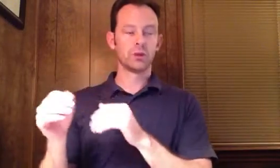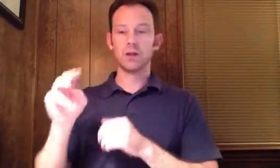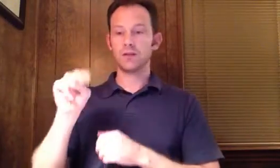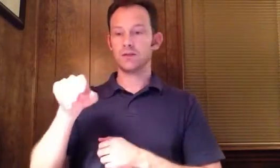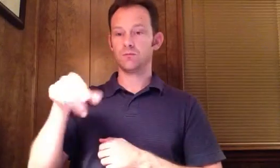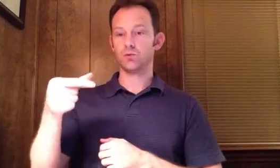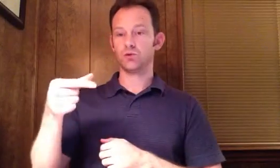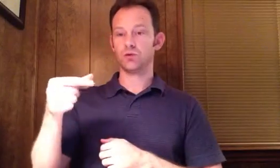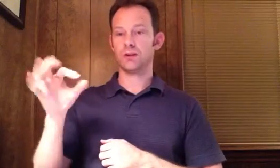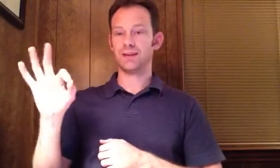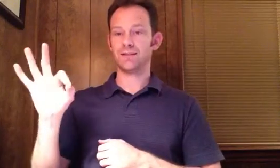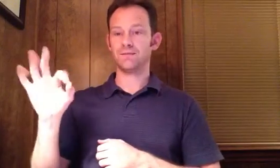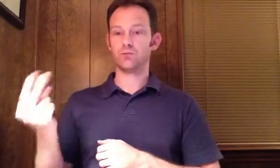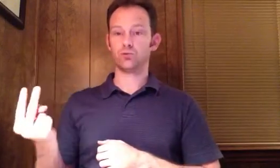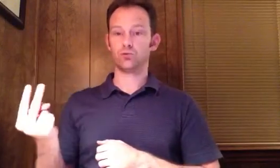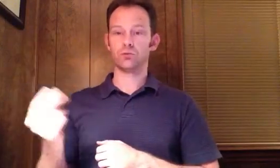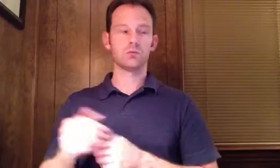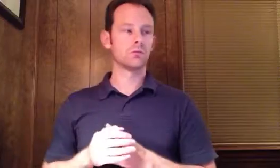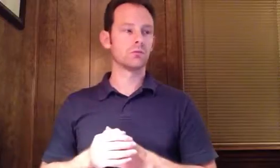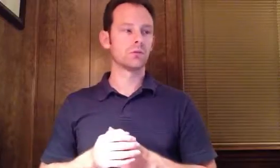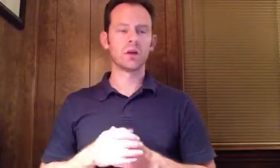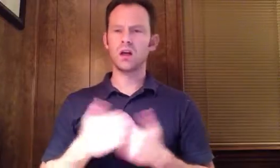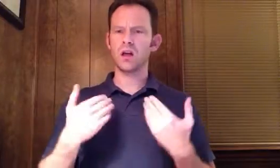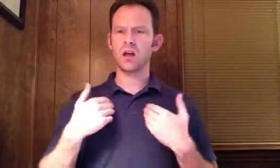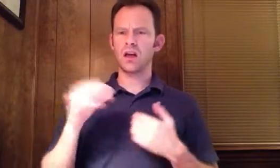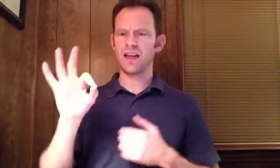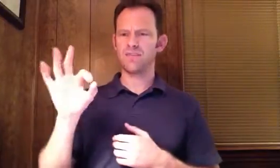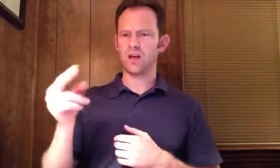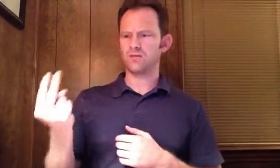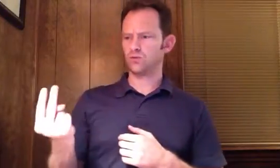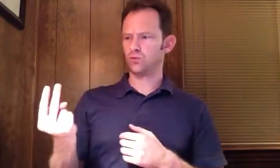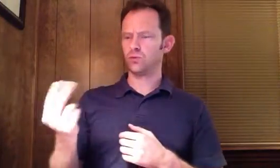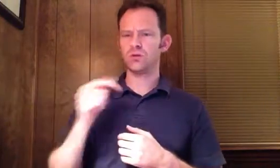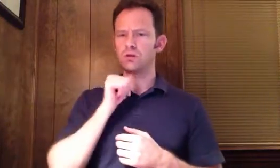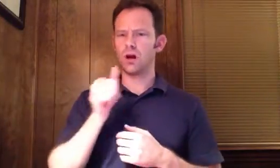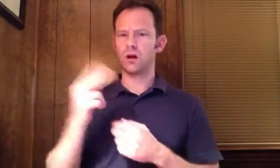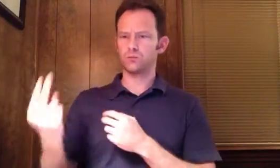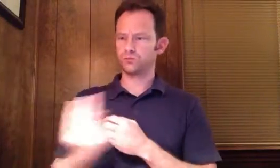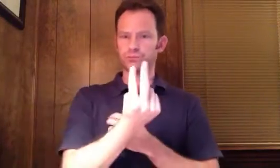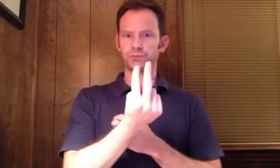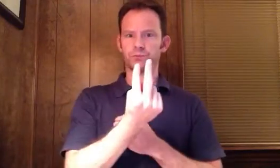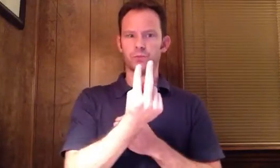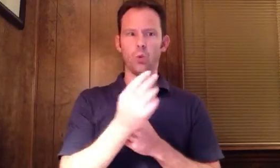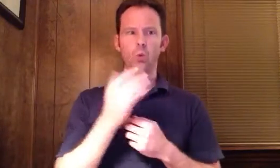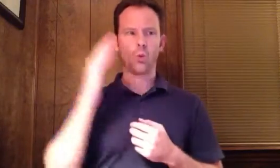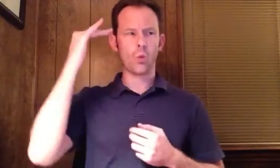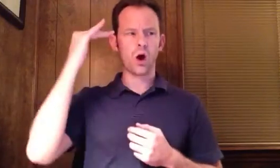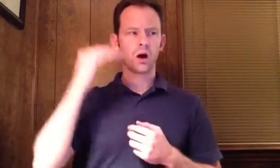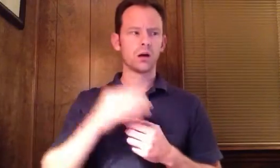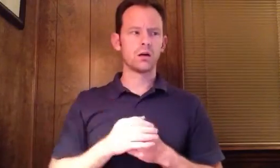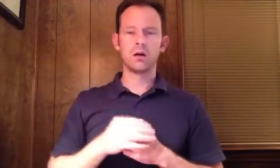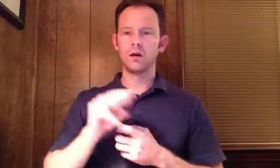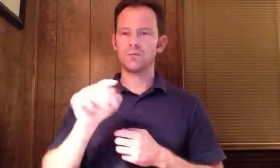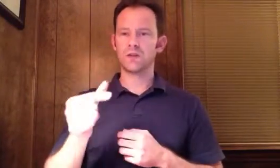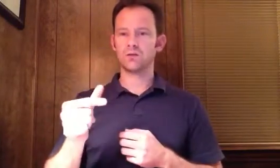Notice that there is a 2 here. This 2 was not carried over. It's a 2 here because magnesium is a +2 and fluorine is a